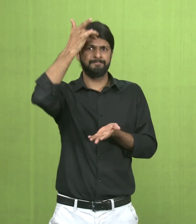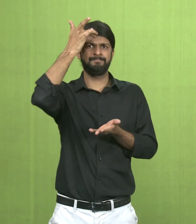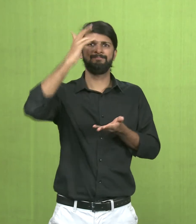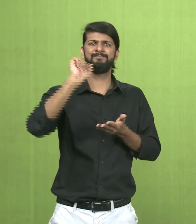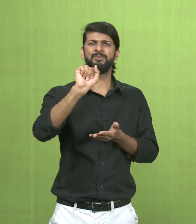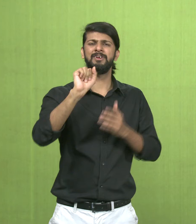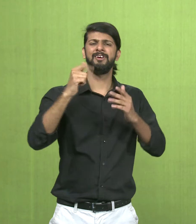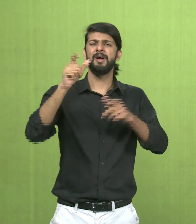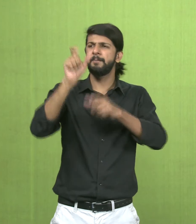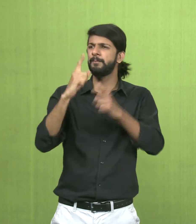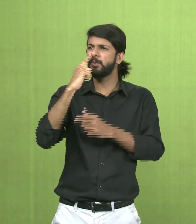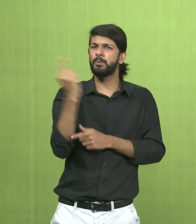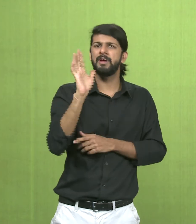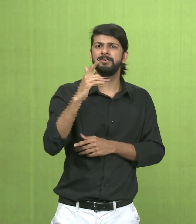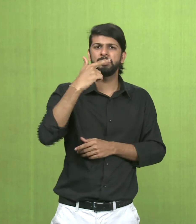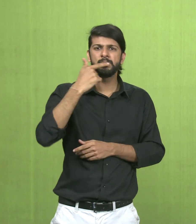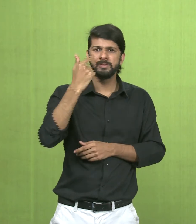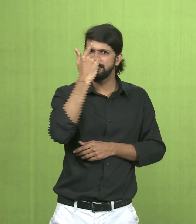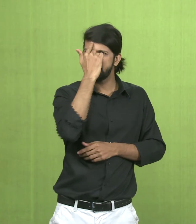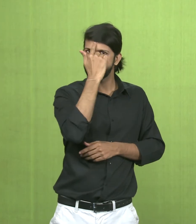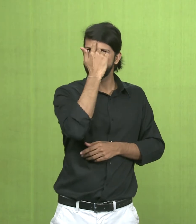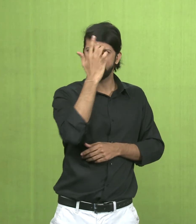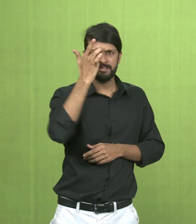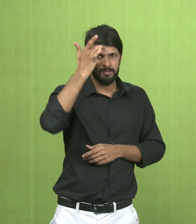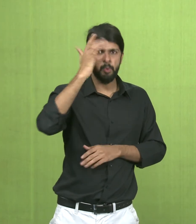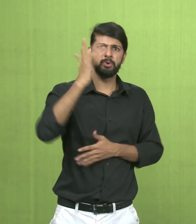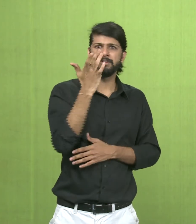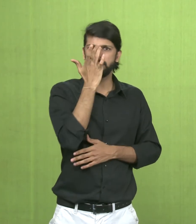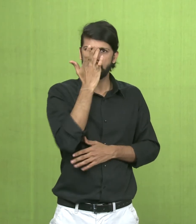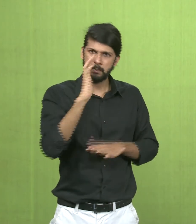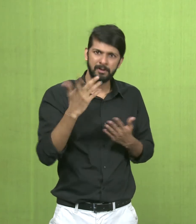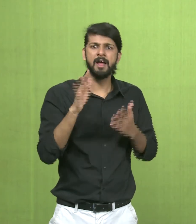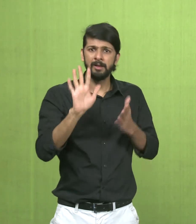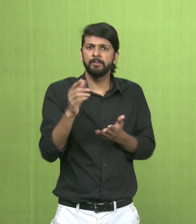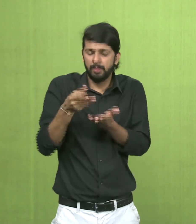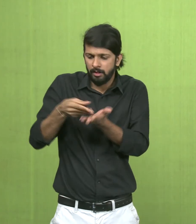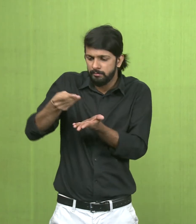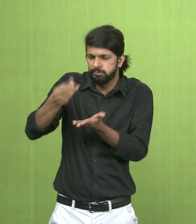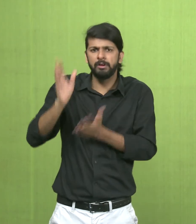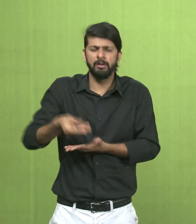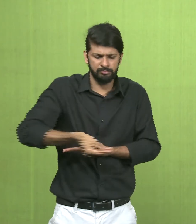vermilion or sindoor. You would see women in India